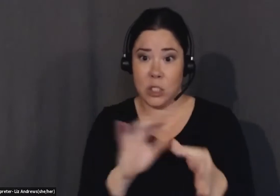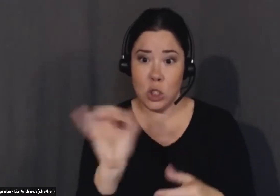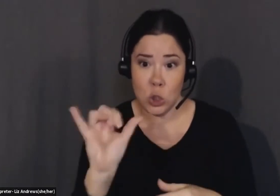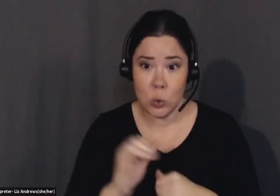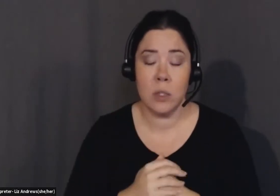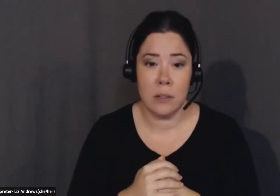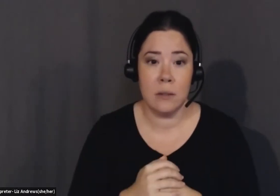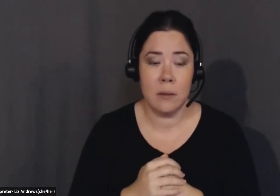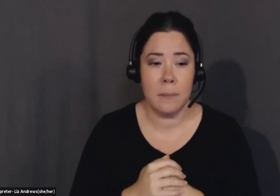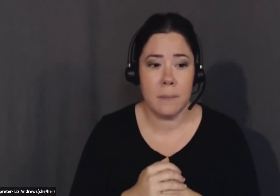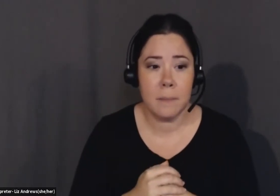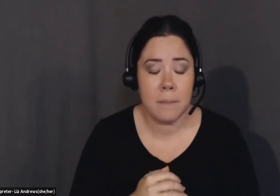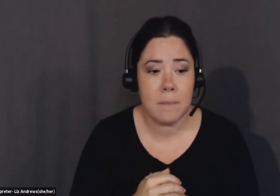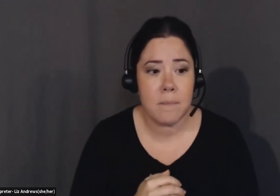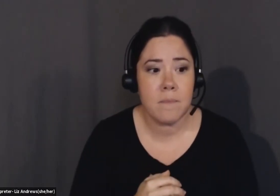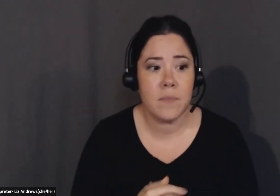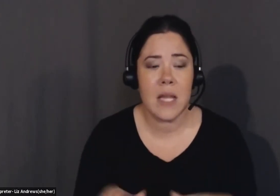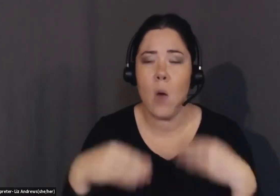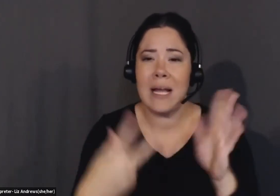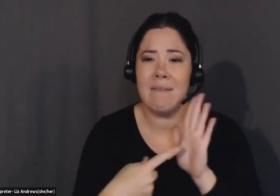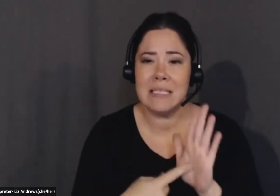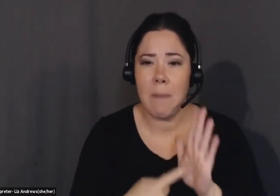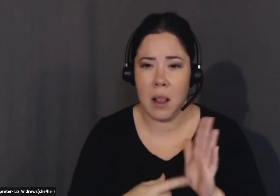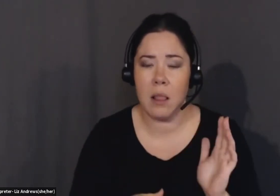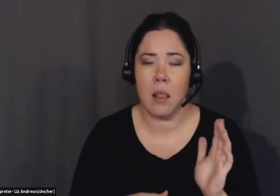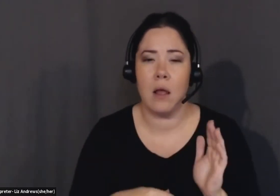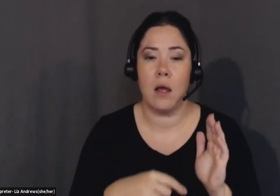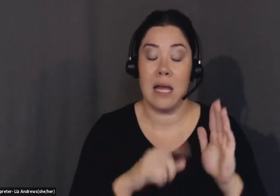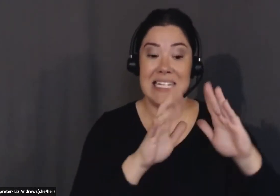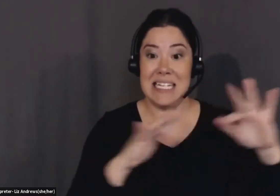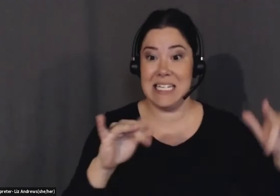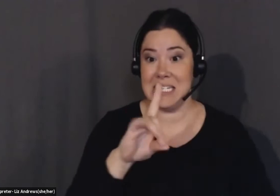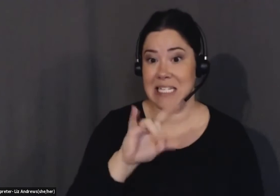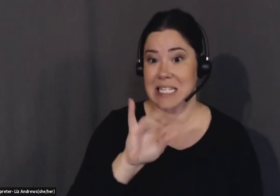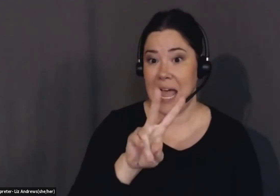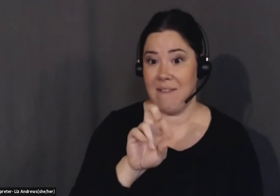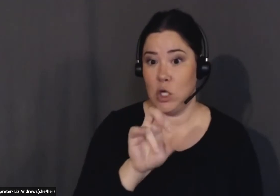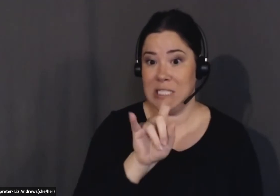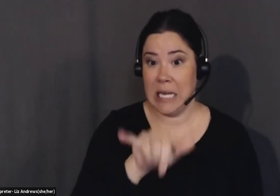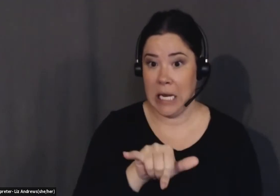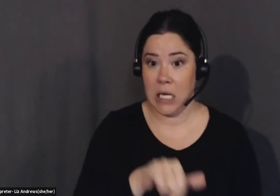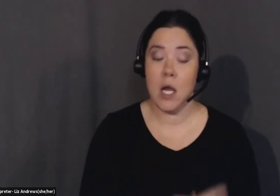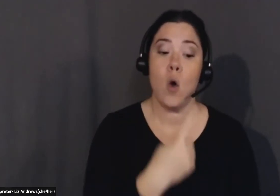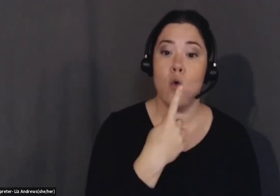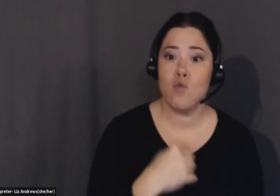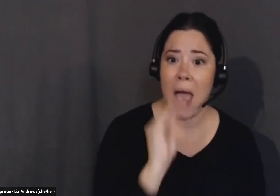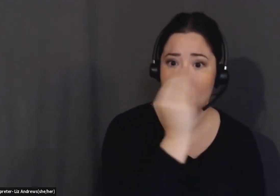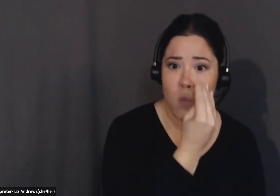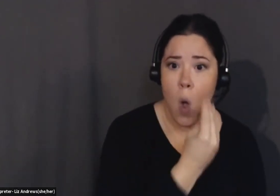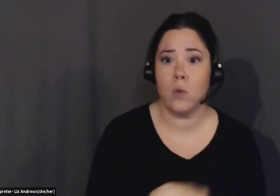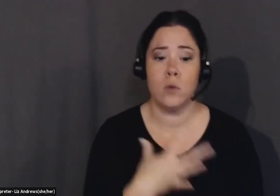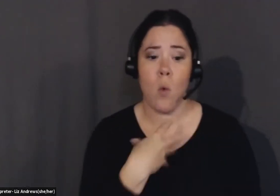workplace. So if I can give you an example of diversity. So there's a red rose, a white rose, a yellow